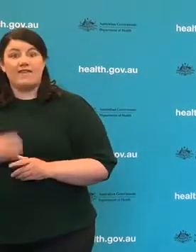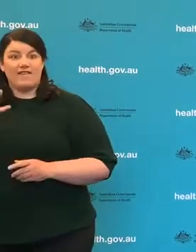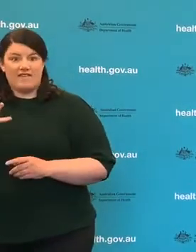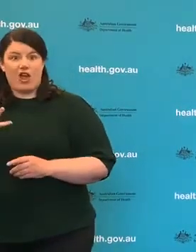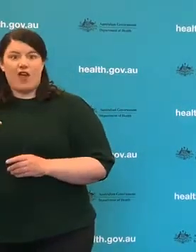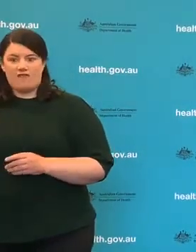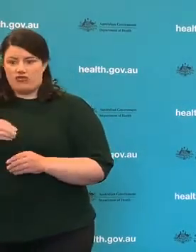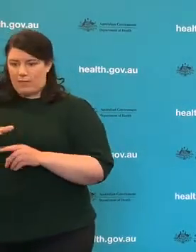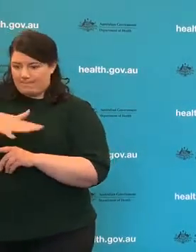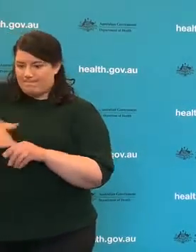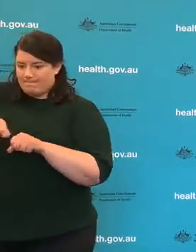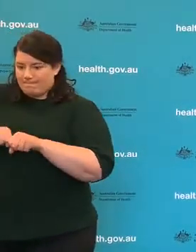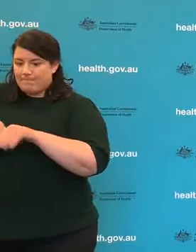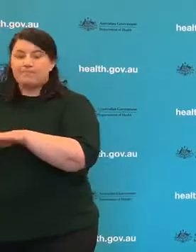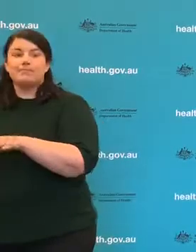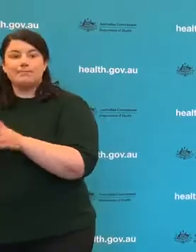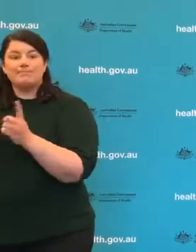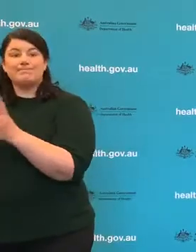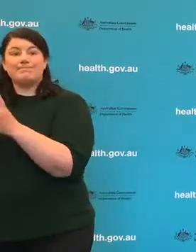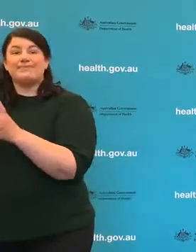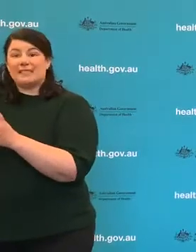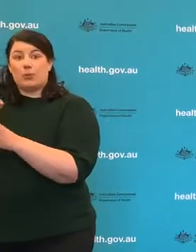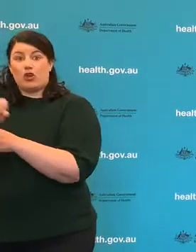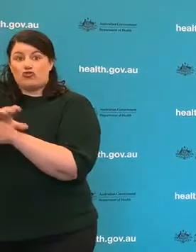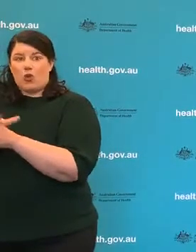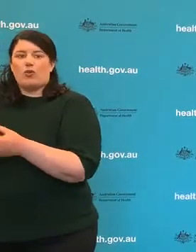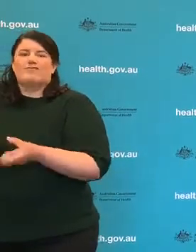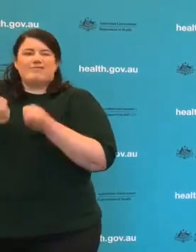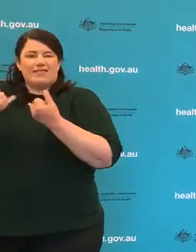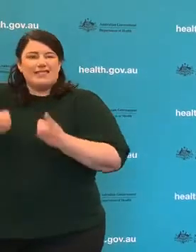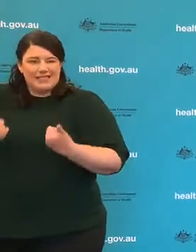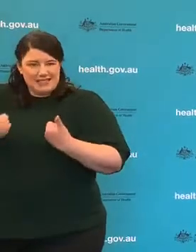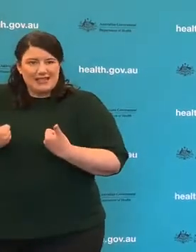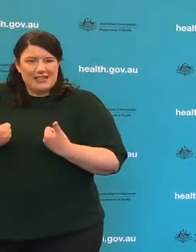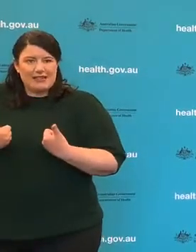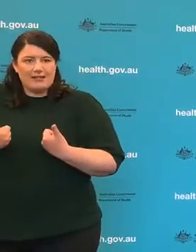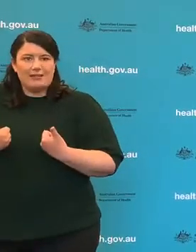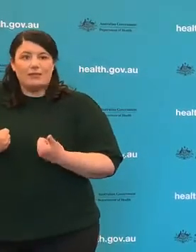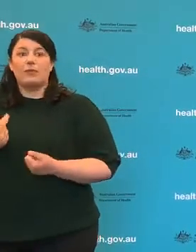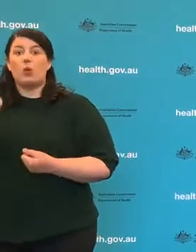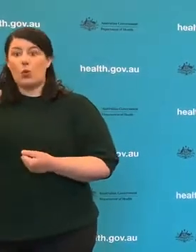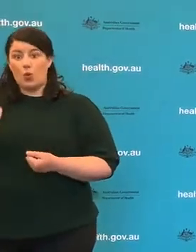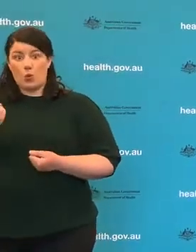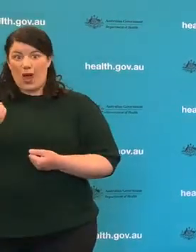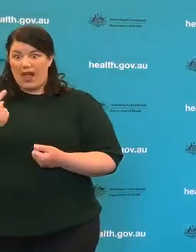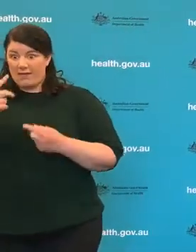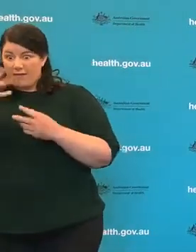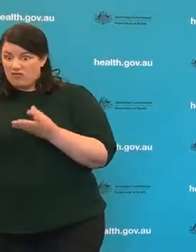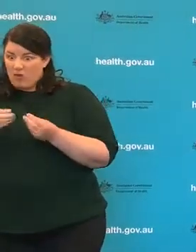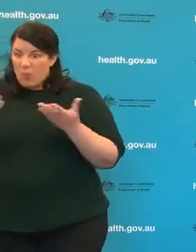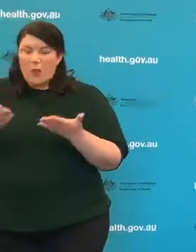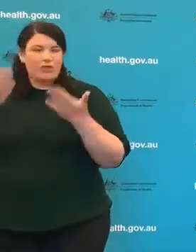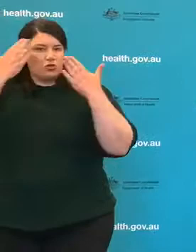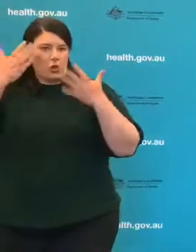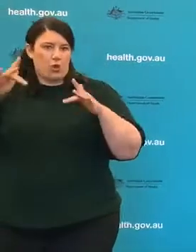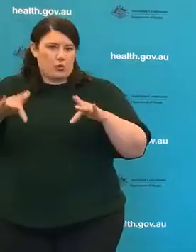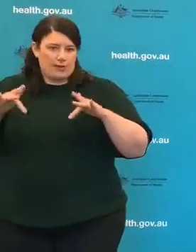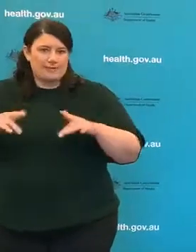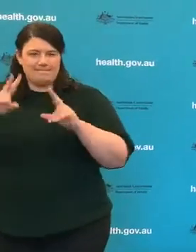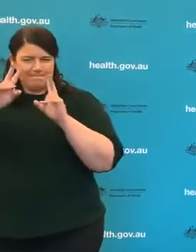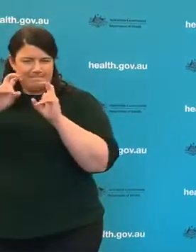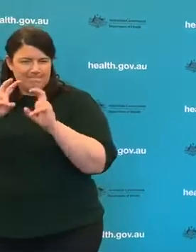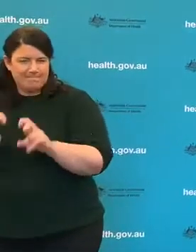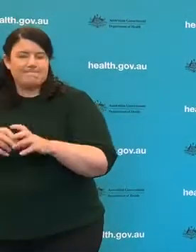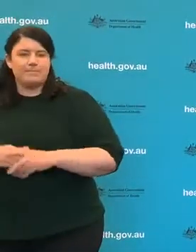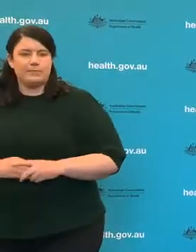locally acquired and were contacts of a confirmed case, and 1 was locally acquired and the contact has not yet been identified.